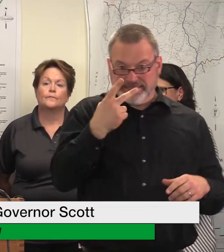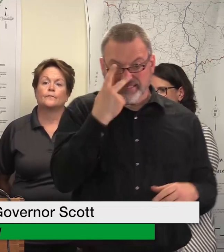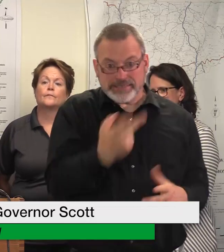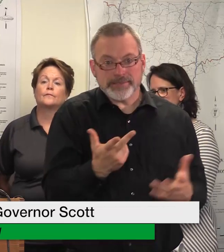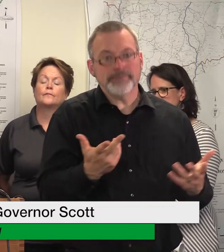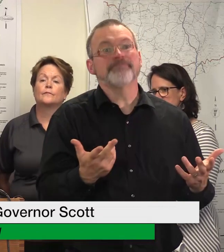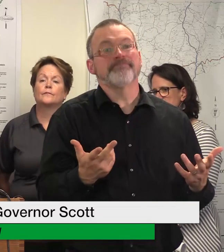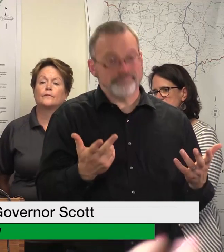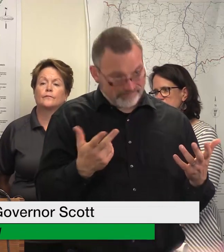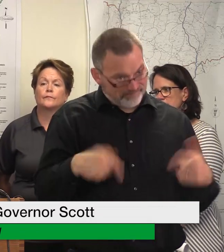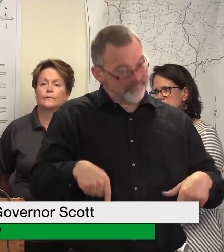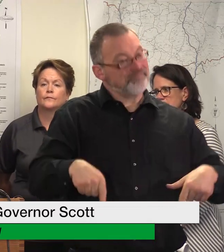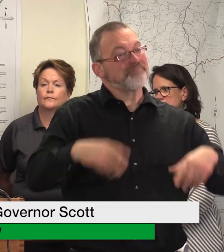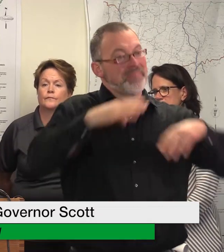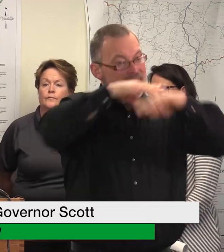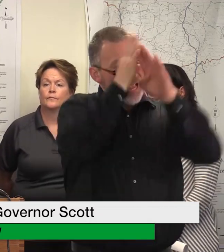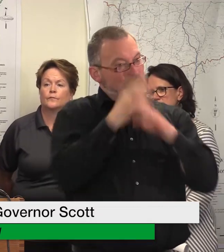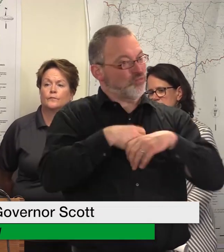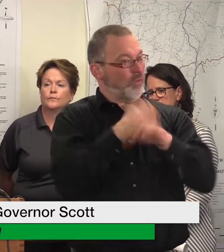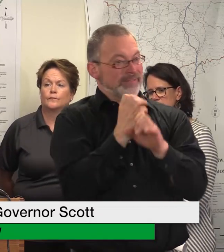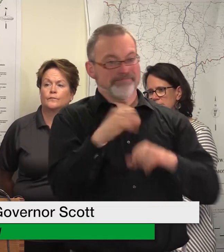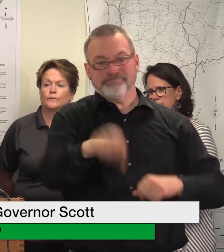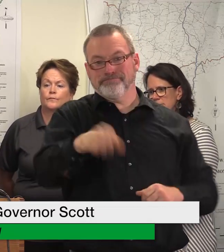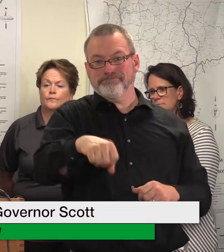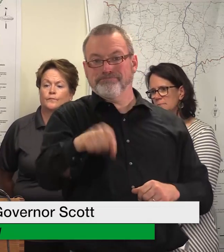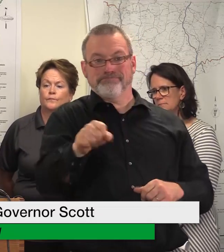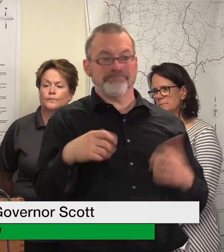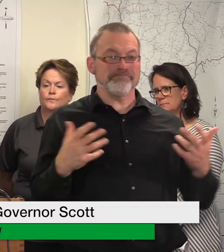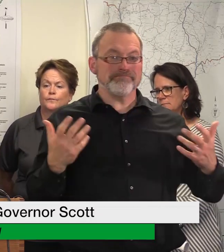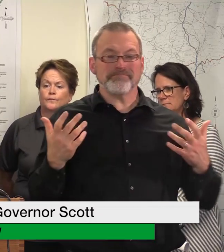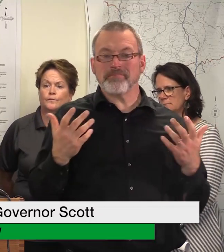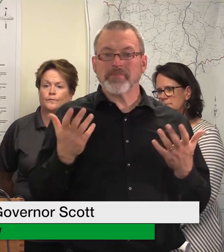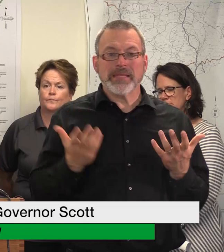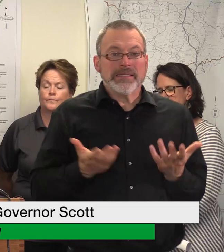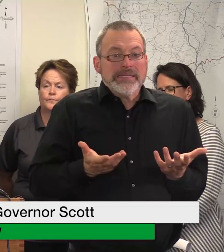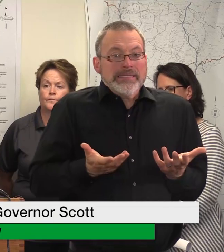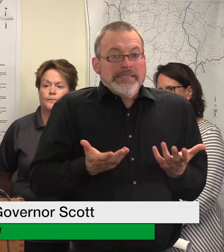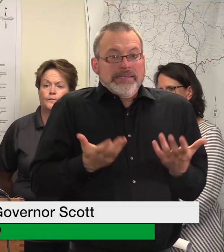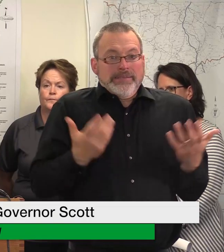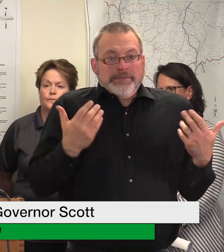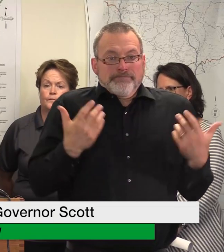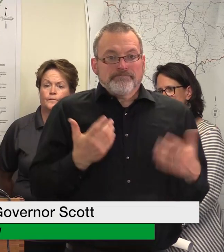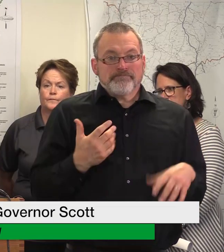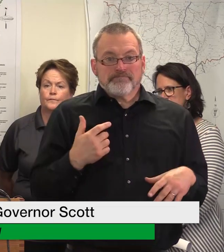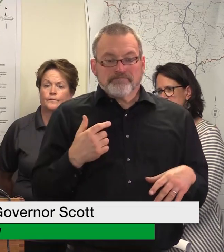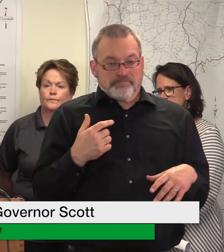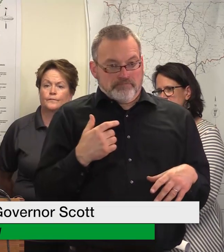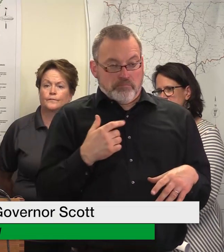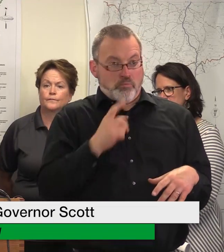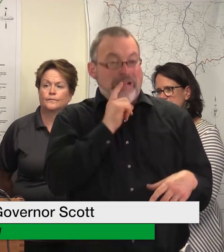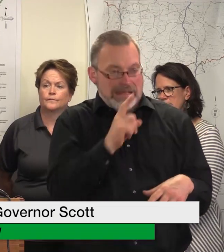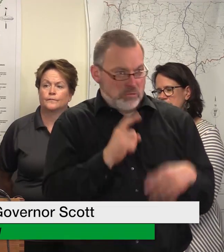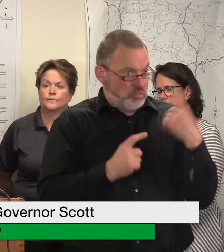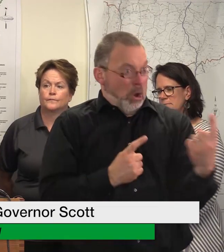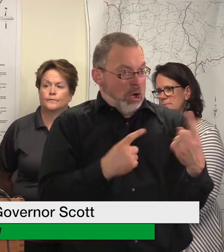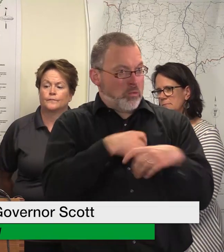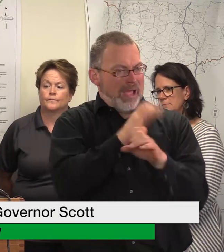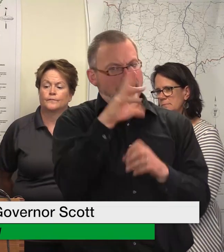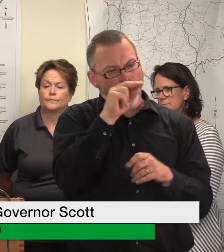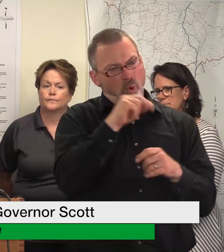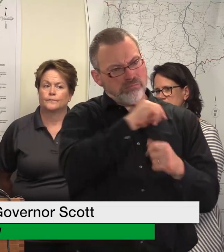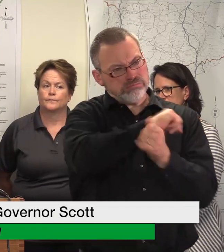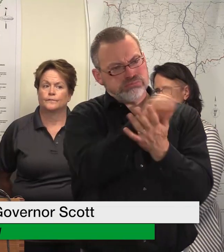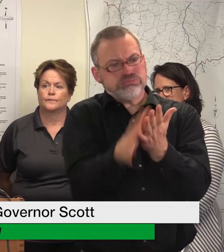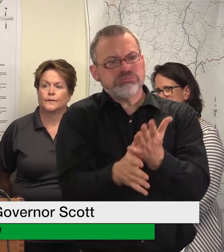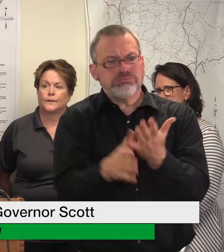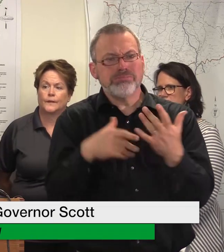housing crisis that we face. So again, we have a number of crises on the table, and we'll manage